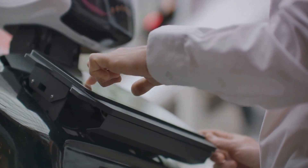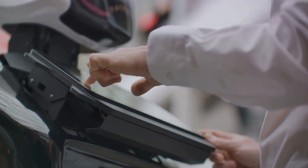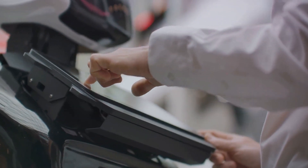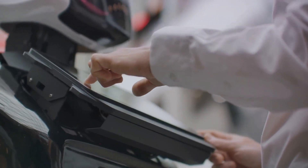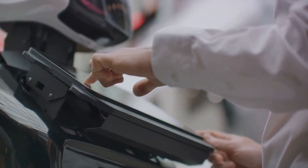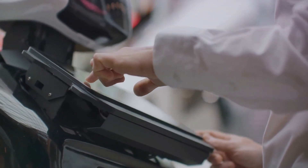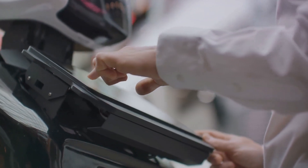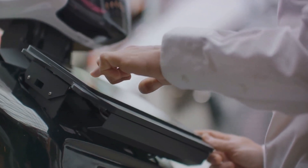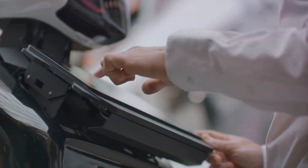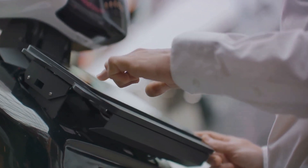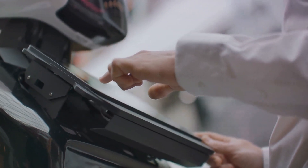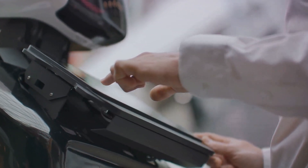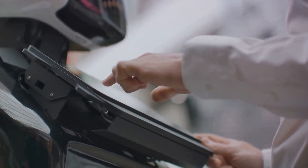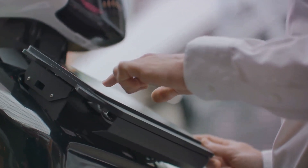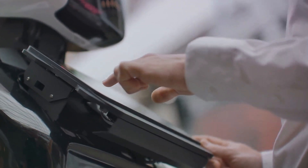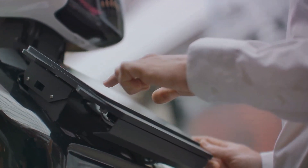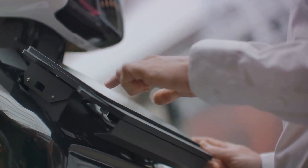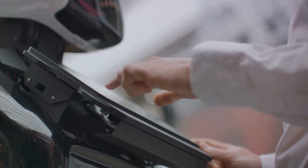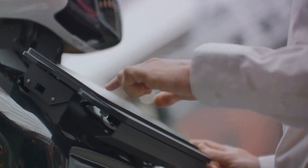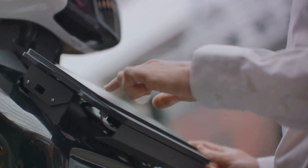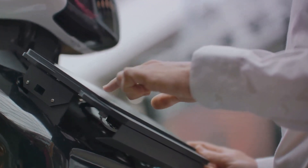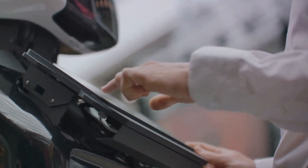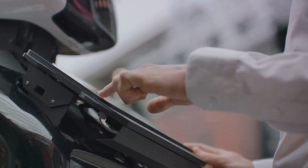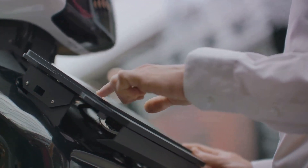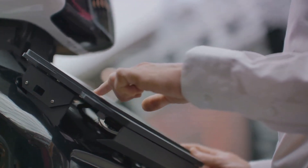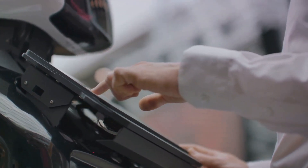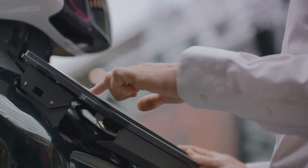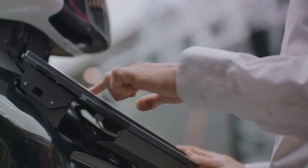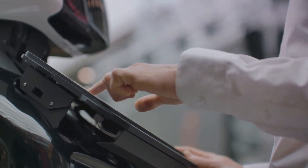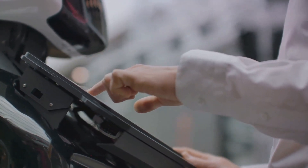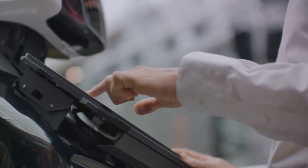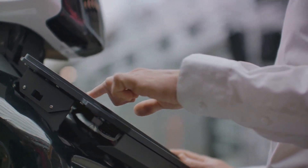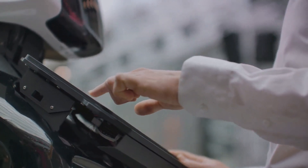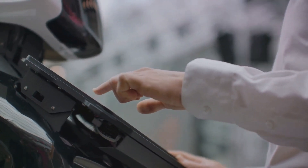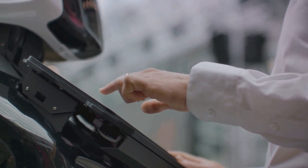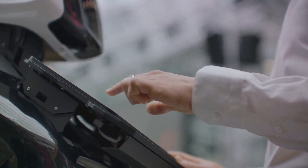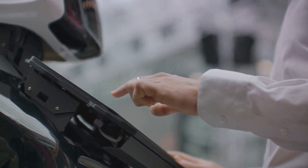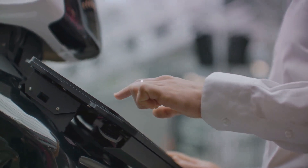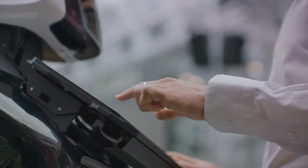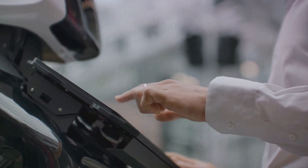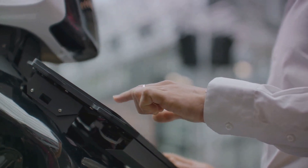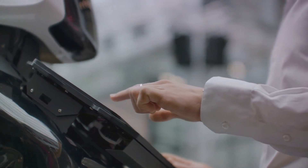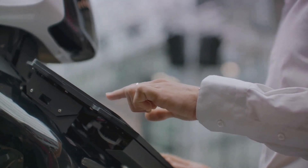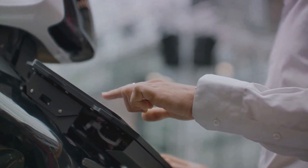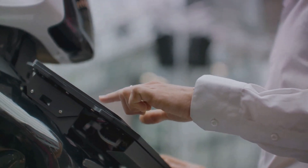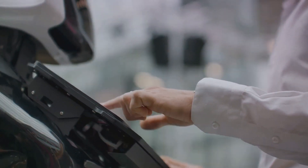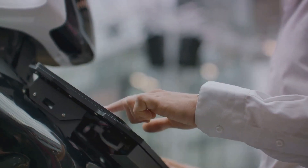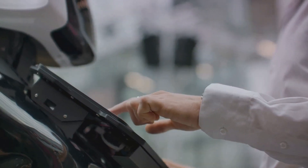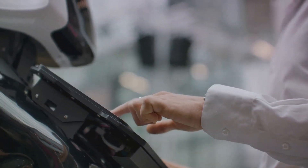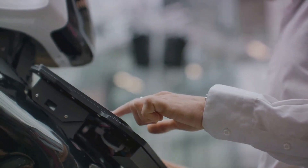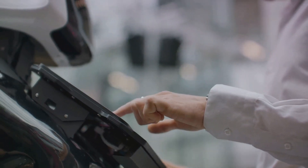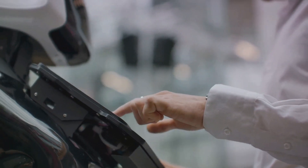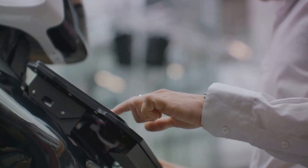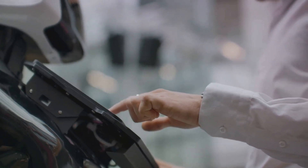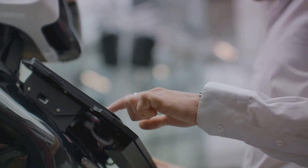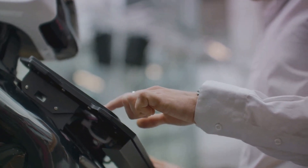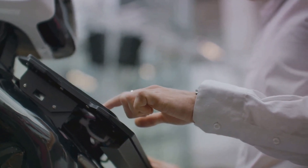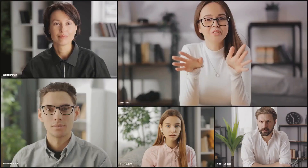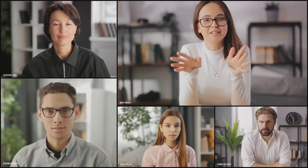in the linguistics world, opening up a new area of study, not only for sign languages but also for other visual languages. His work sparked